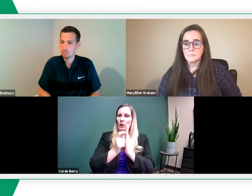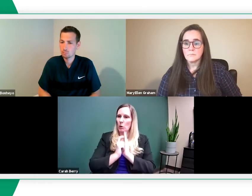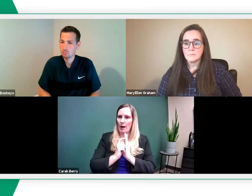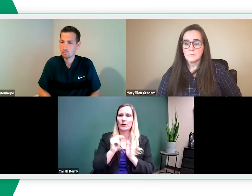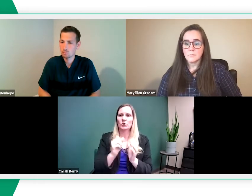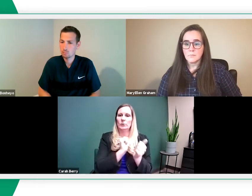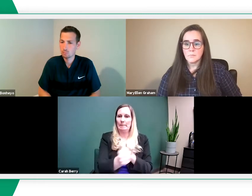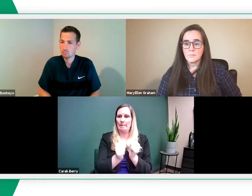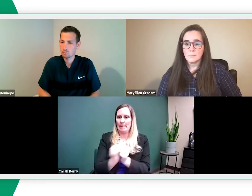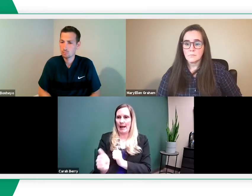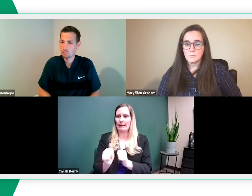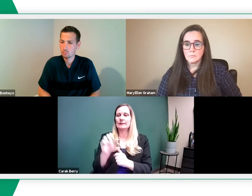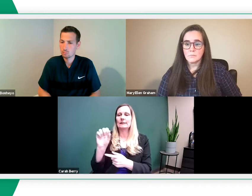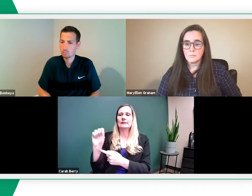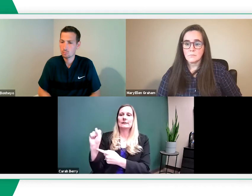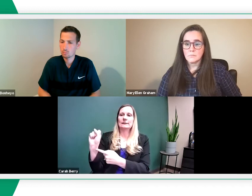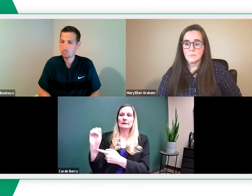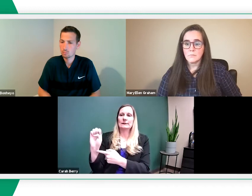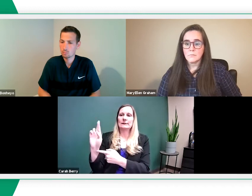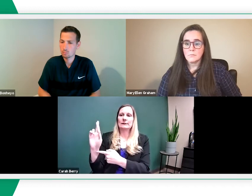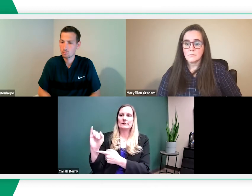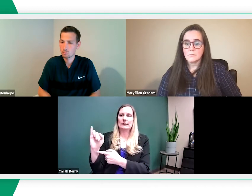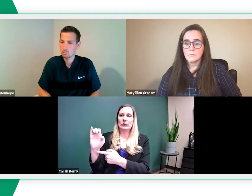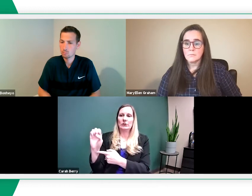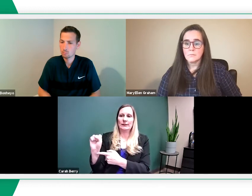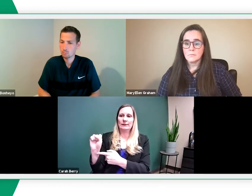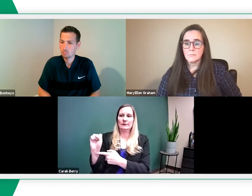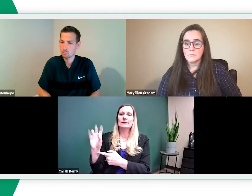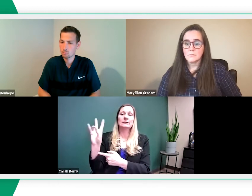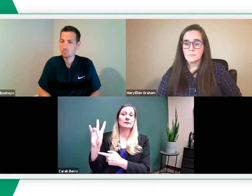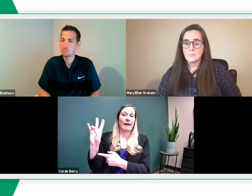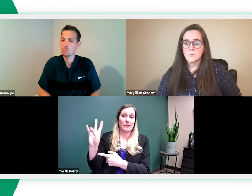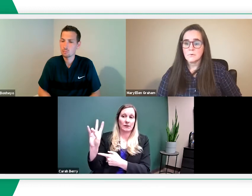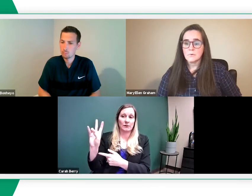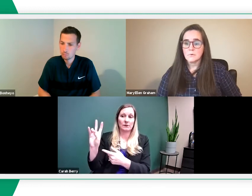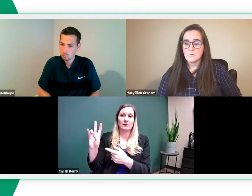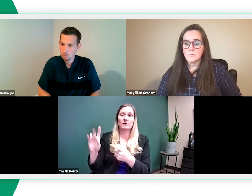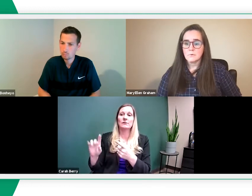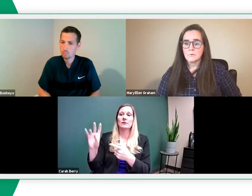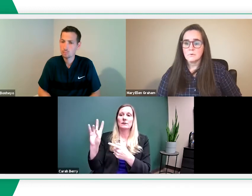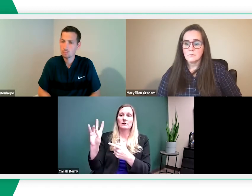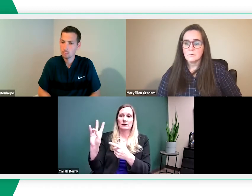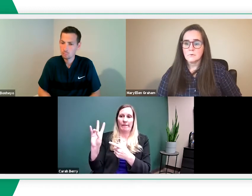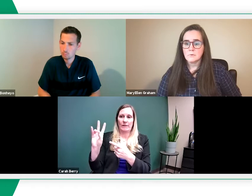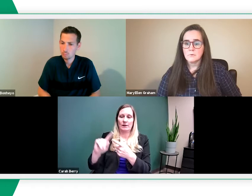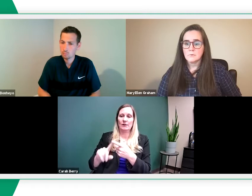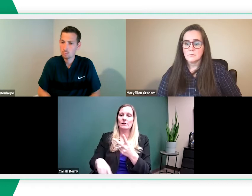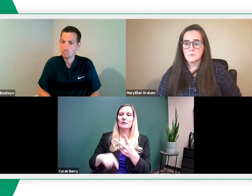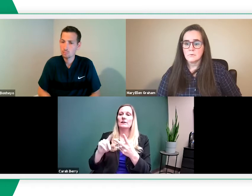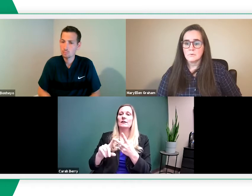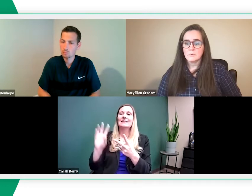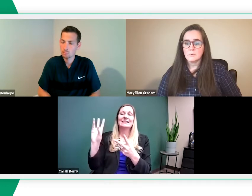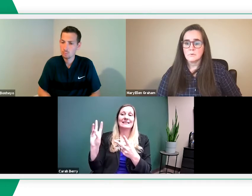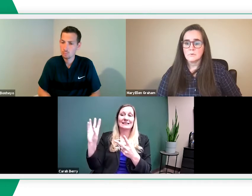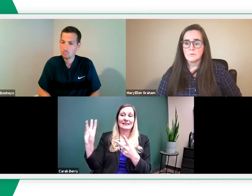Edward Jones advisors, we are required to take a series, which is called the Series